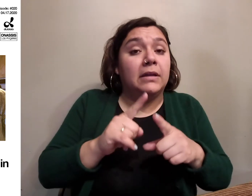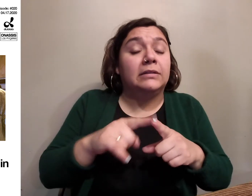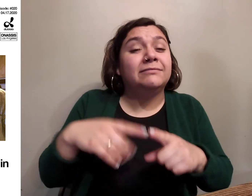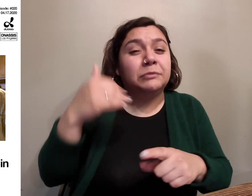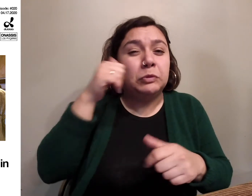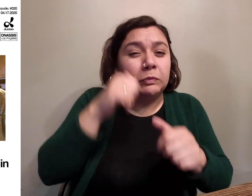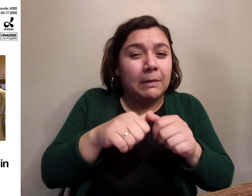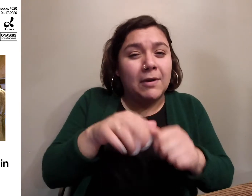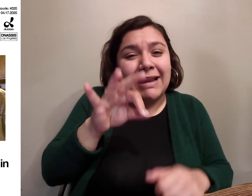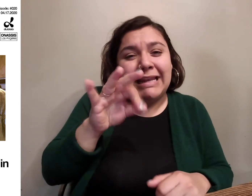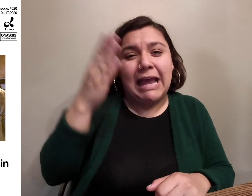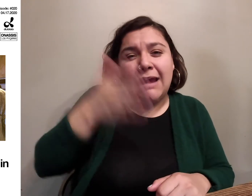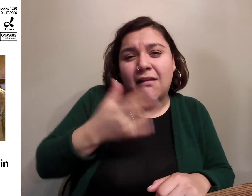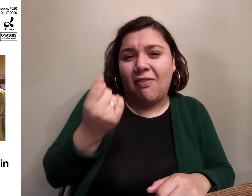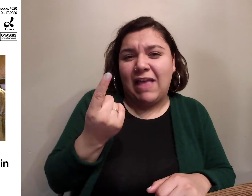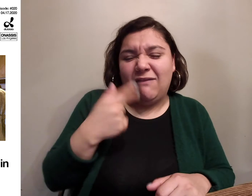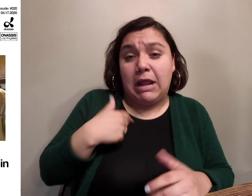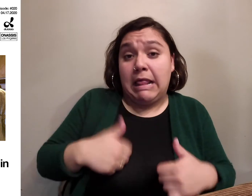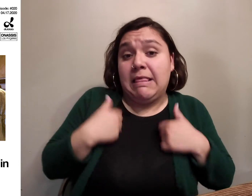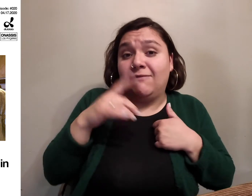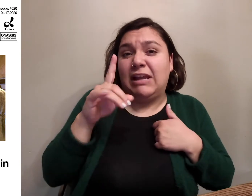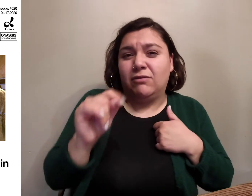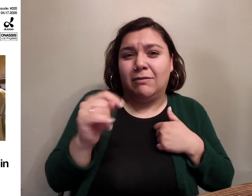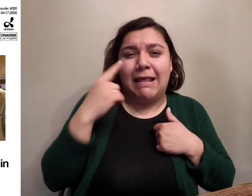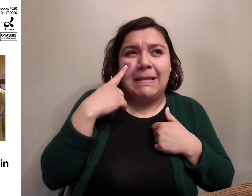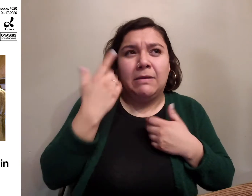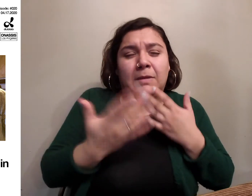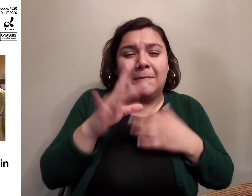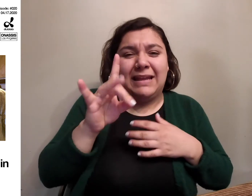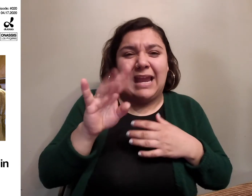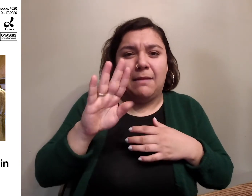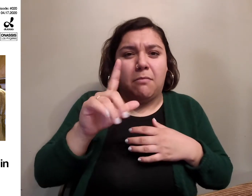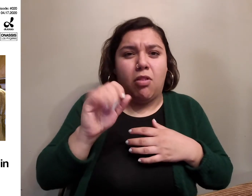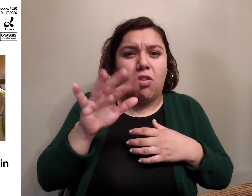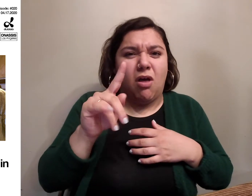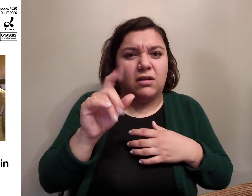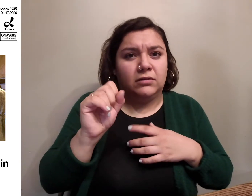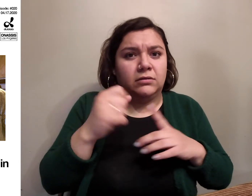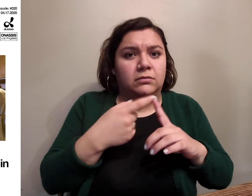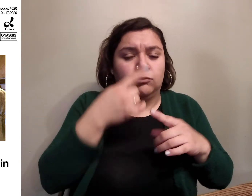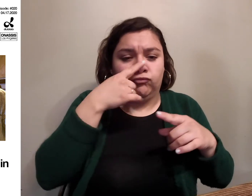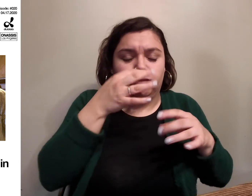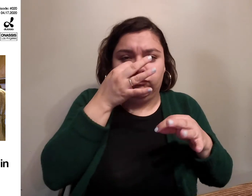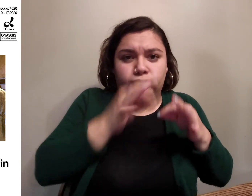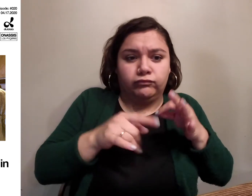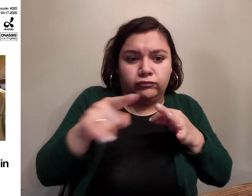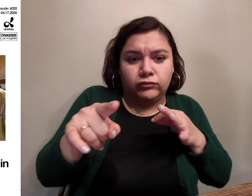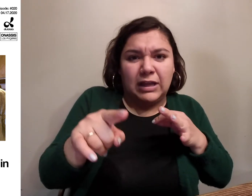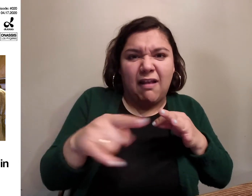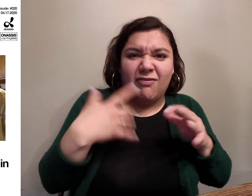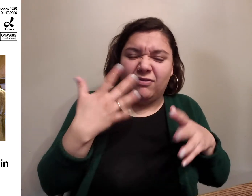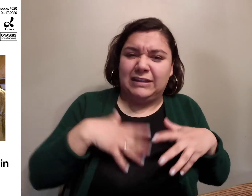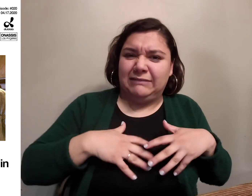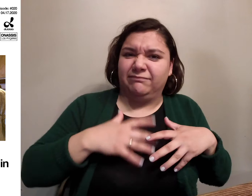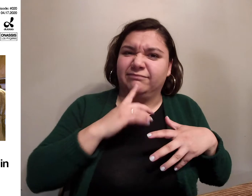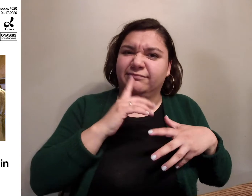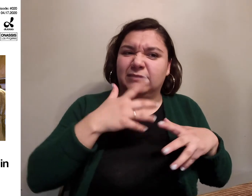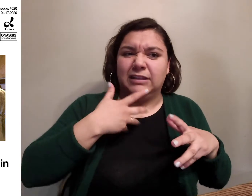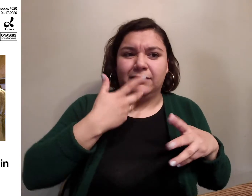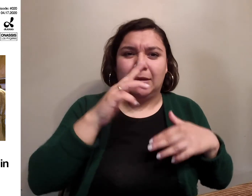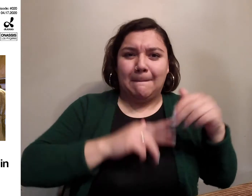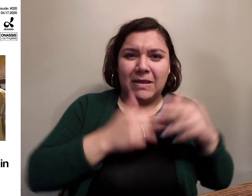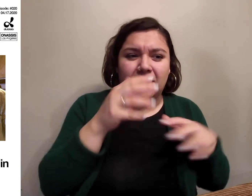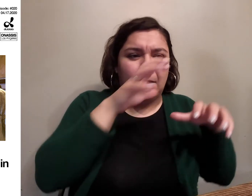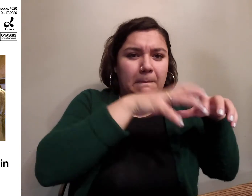downtown. I was maybe 8 blocks away from the World Trade Center when the tower fell. I remember you talking about that. Yes, I